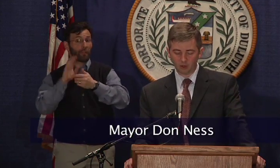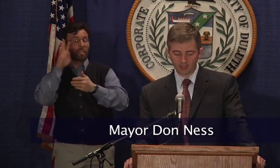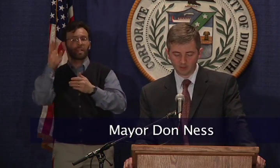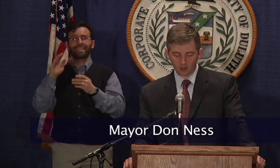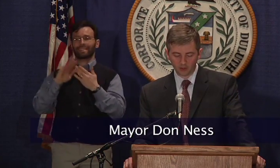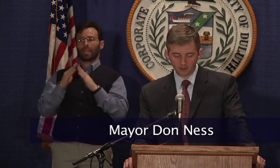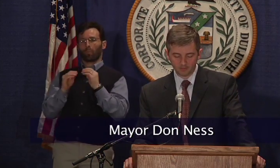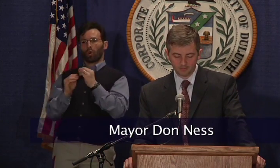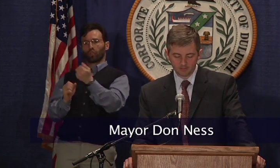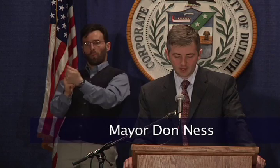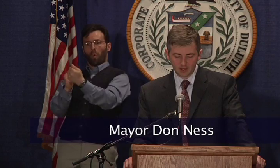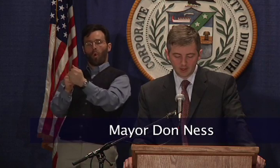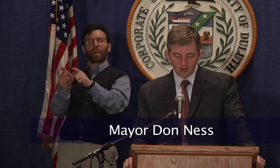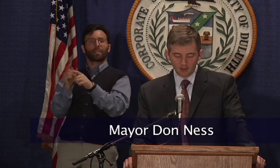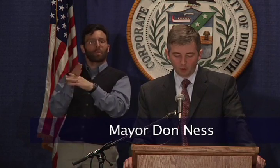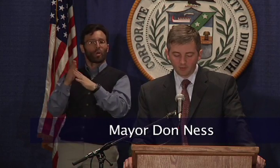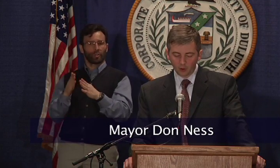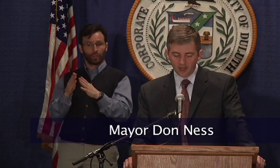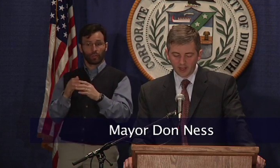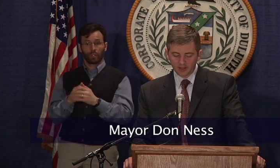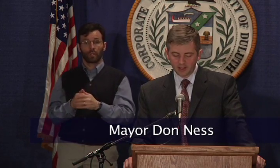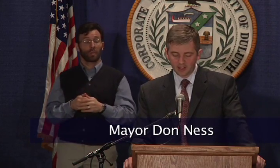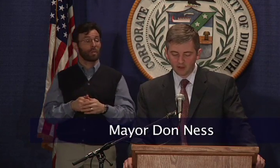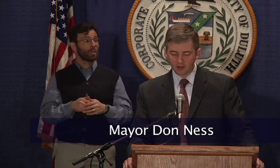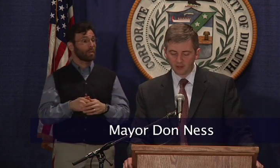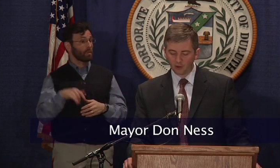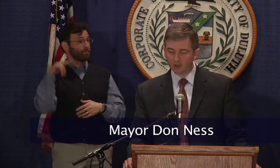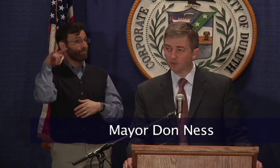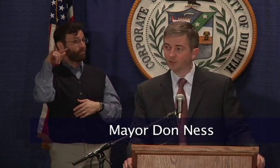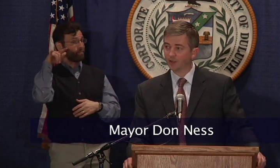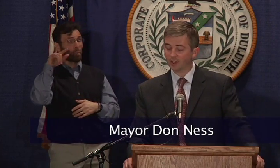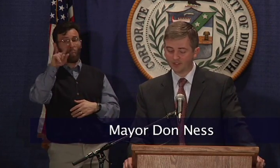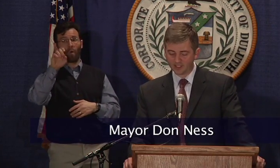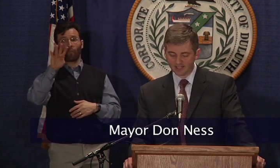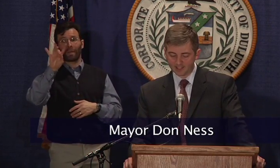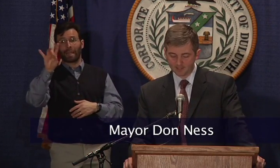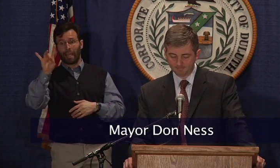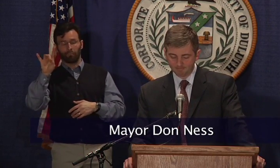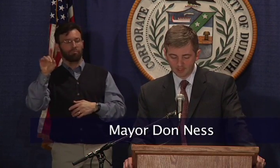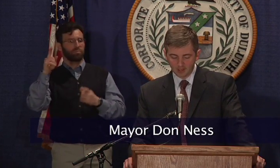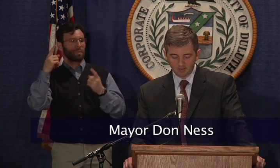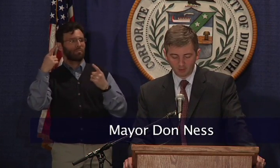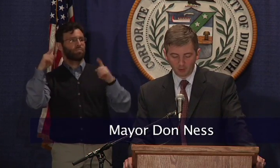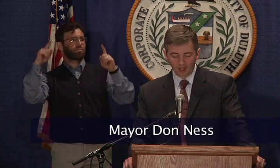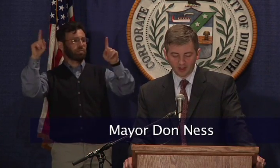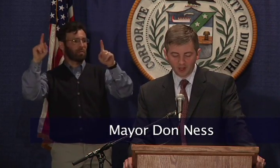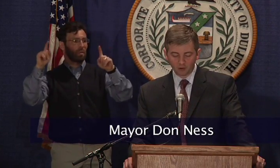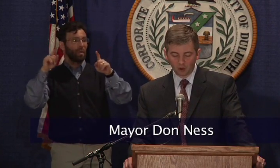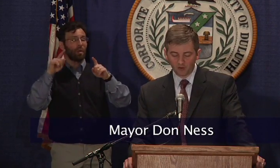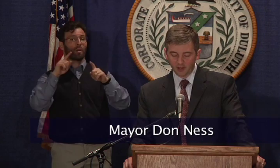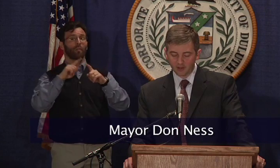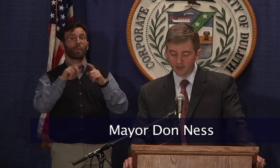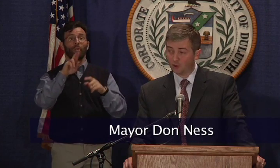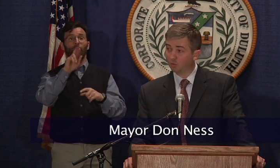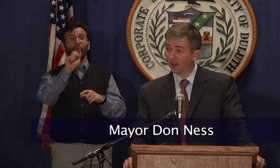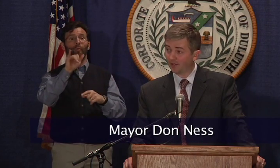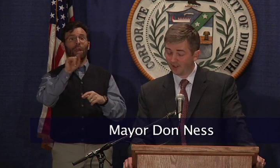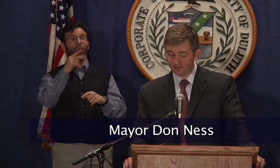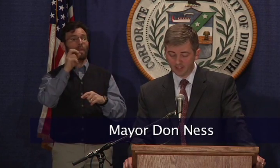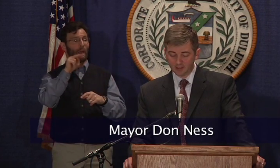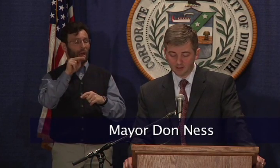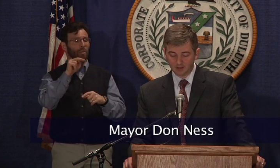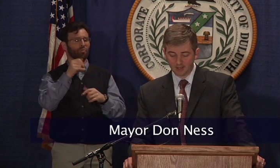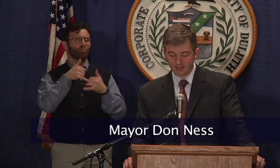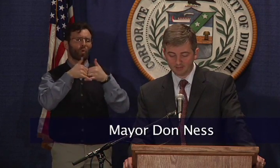supportive role as partner. The 148th continued their incredible string of success, from the Raytheon Trophy to the new